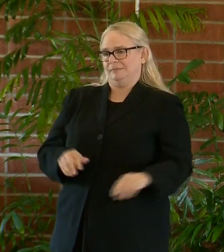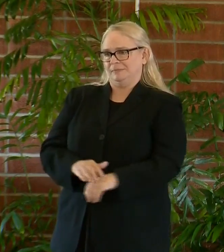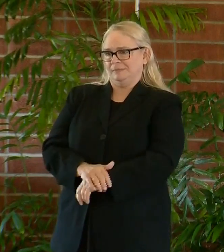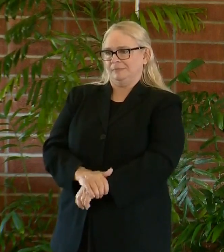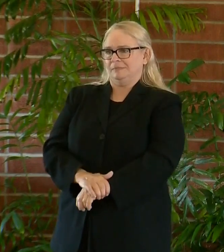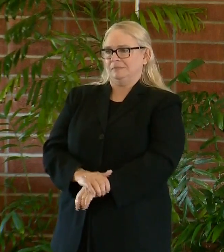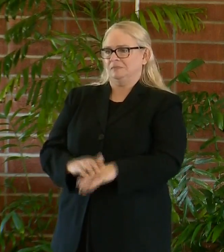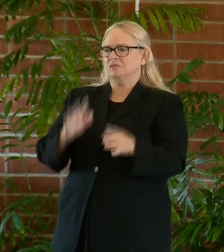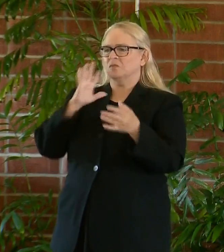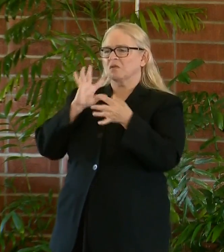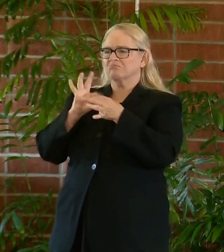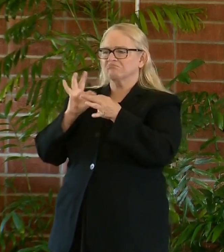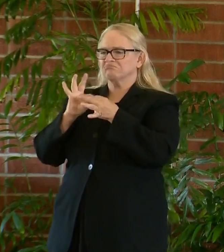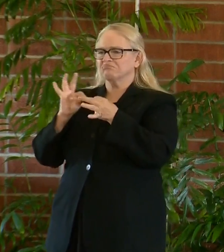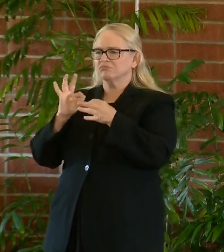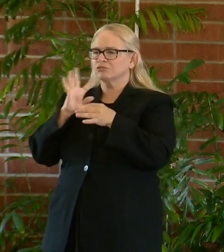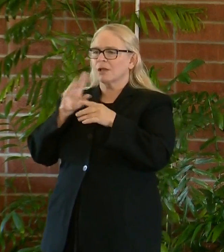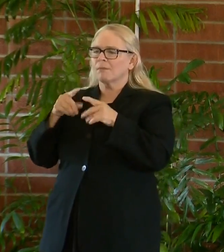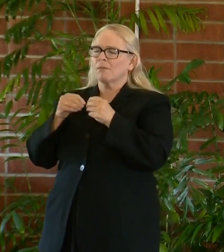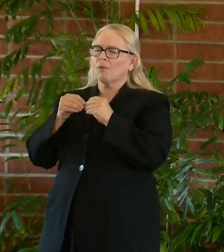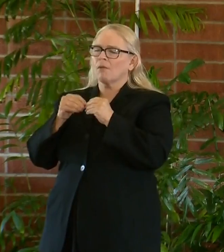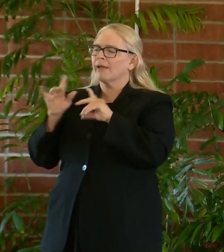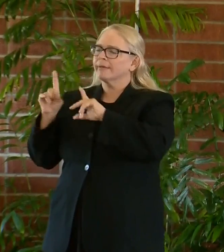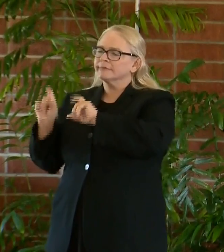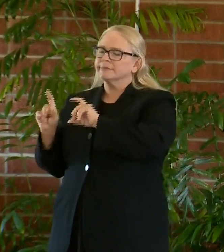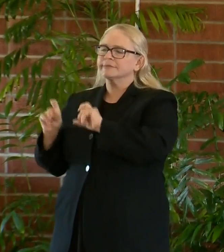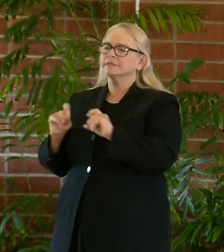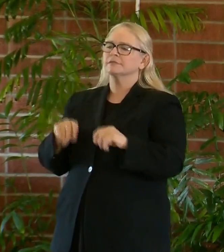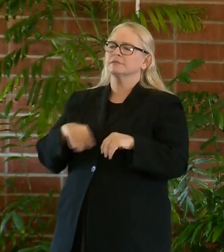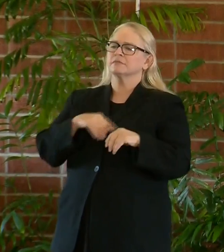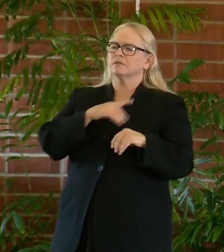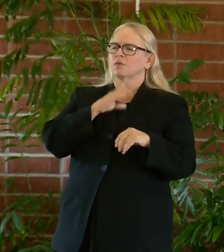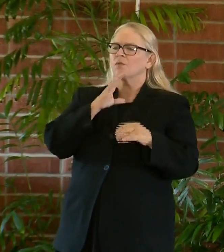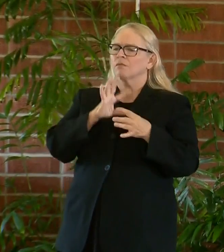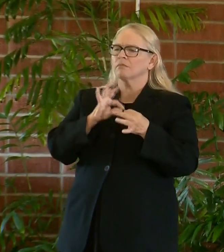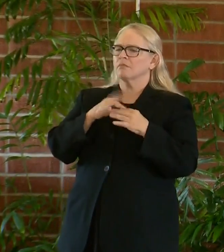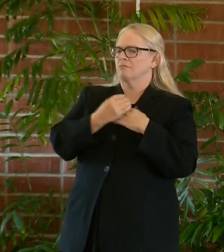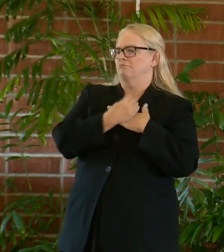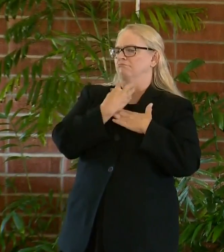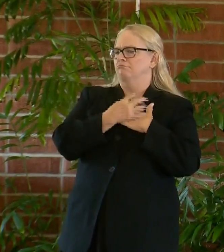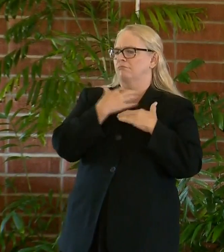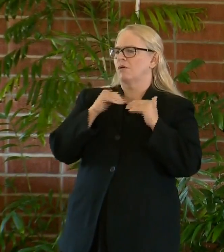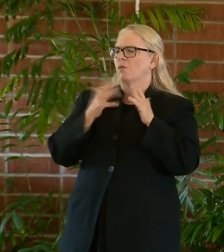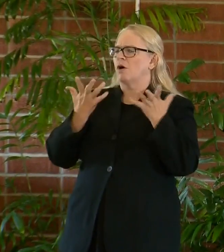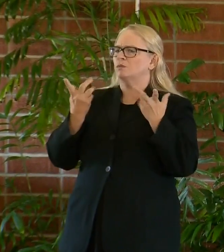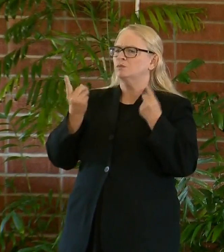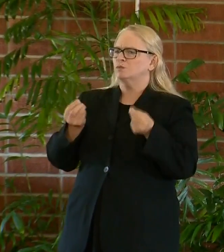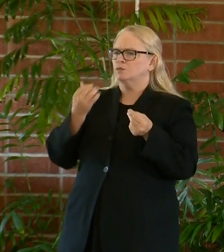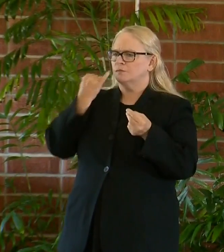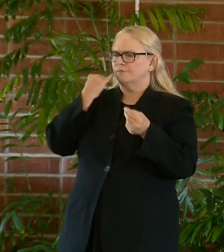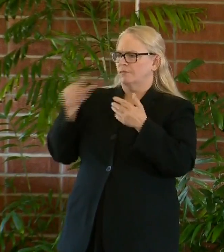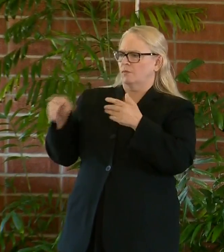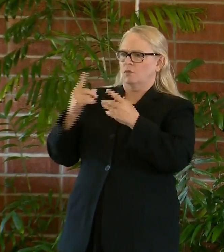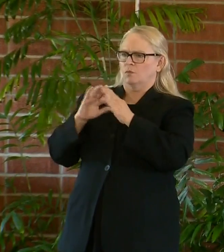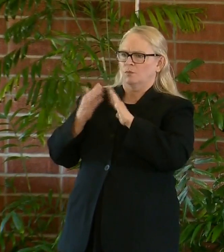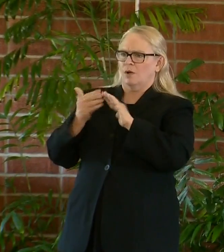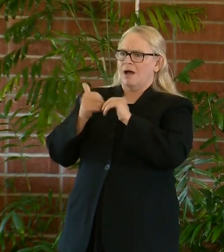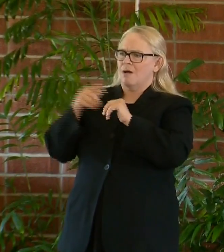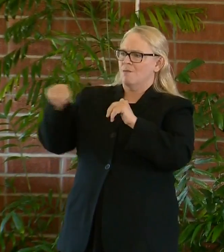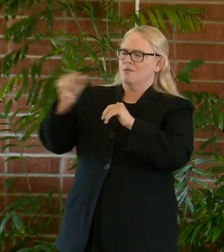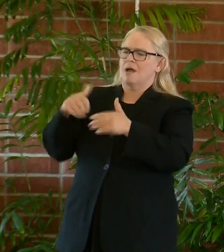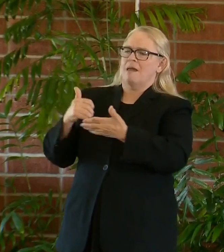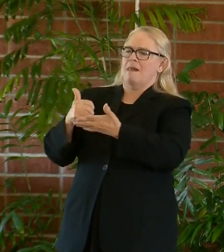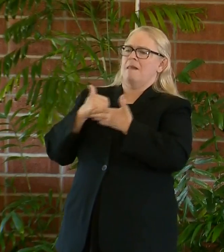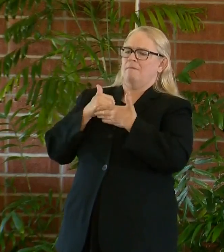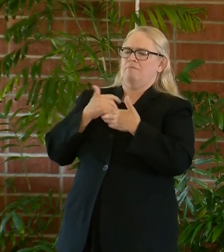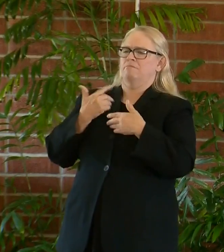force effort, but just what we need to be doing as a community at large to reduce transmission as we continue